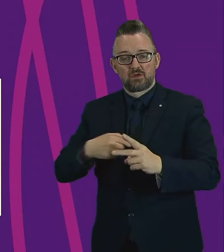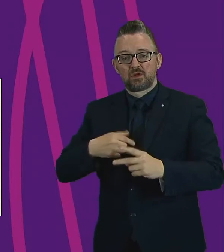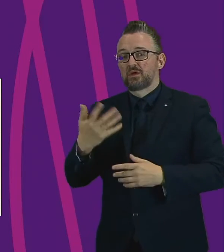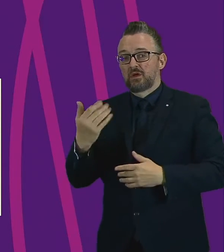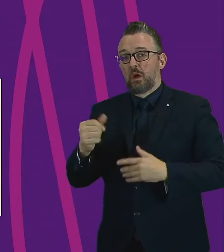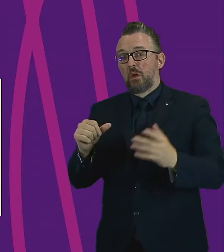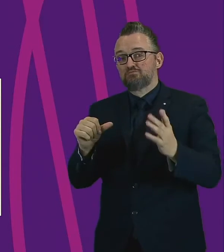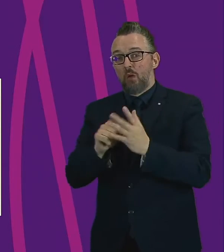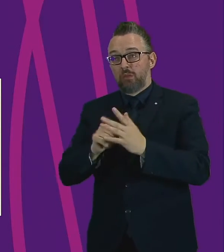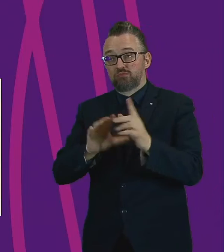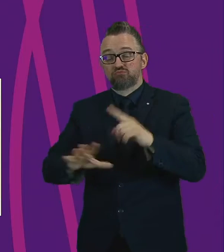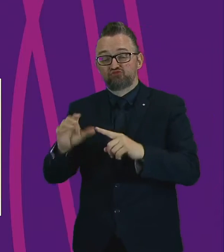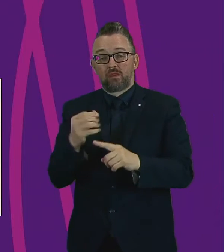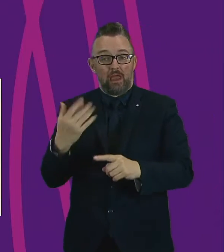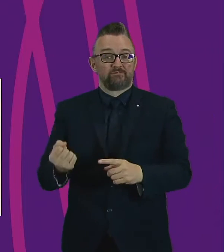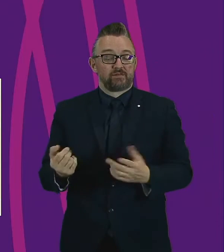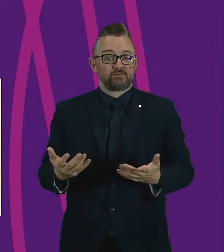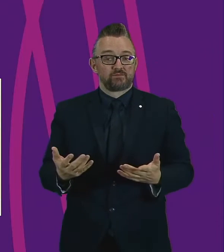in Scotland.